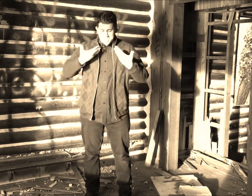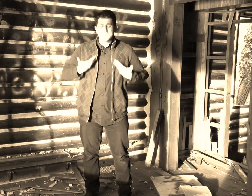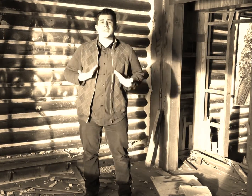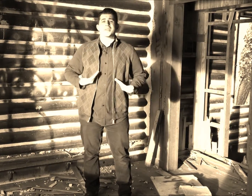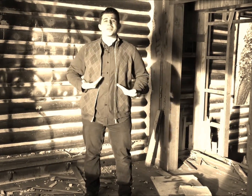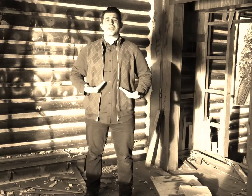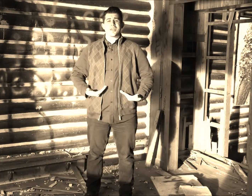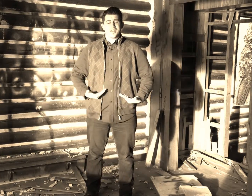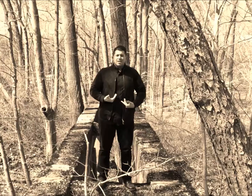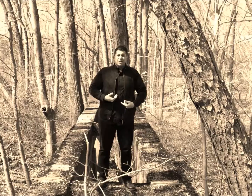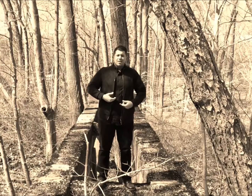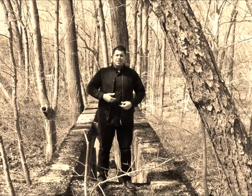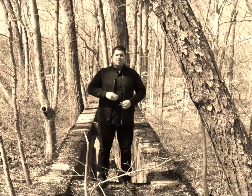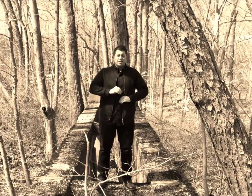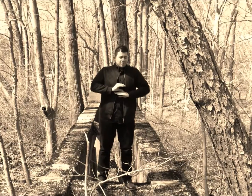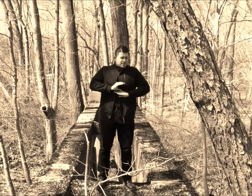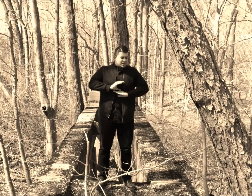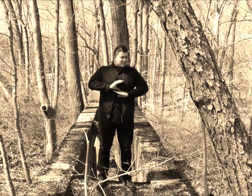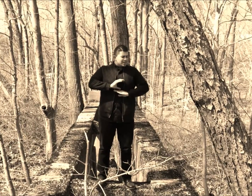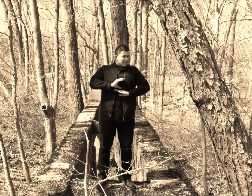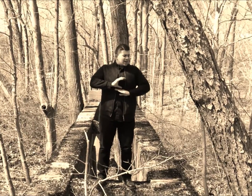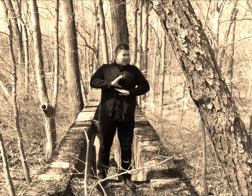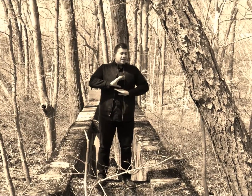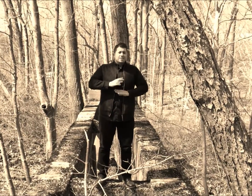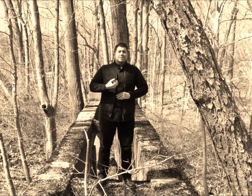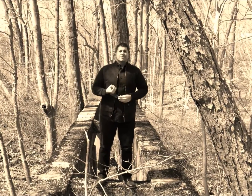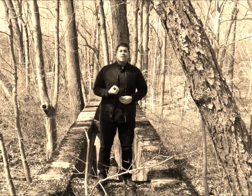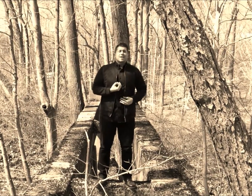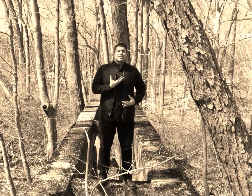Teacher, I feel the dots connecting